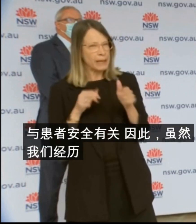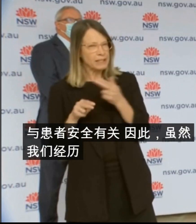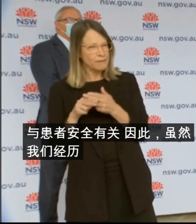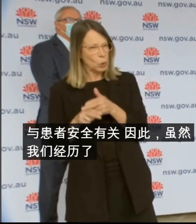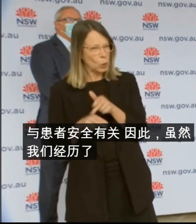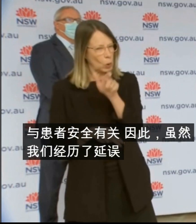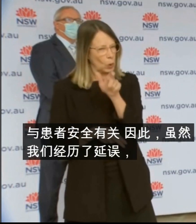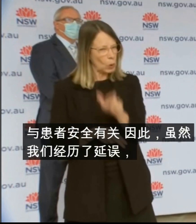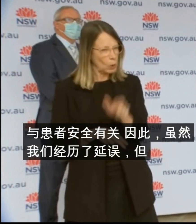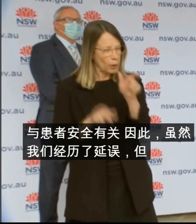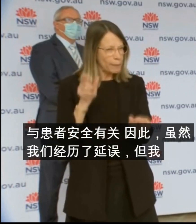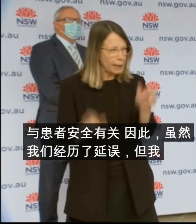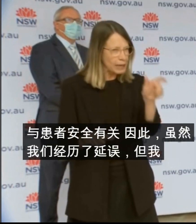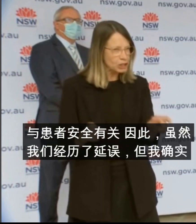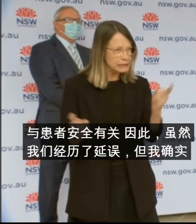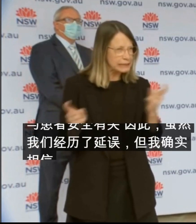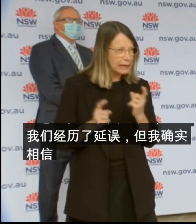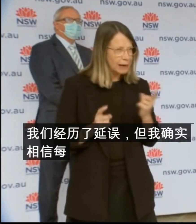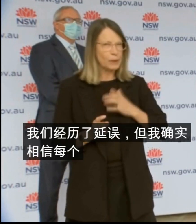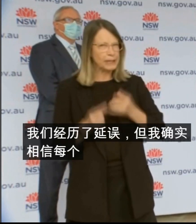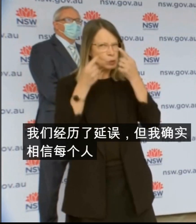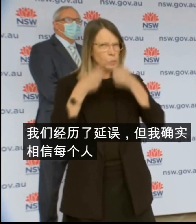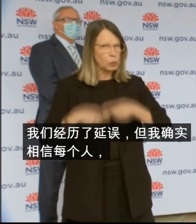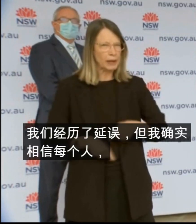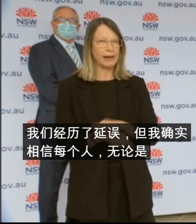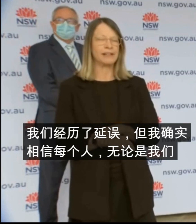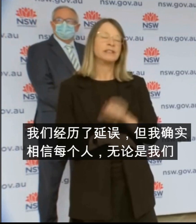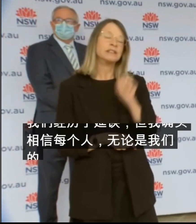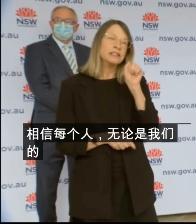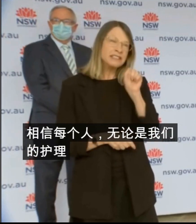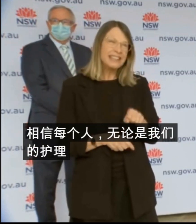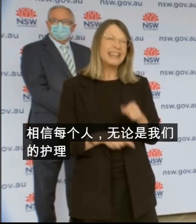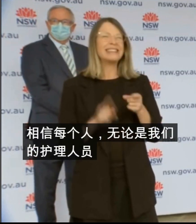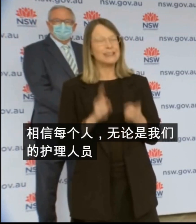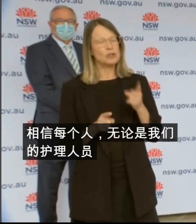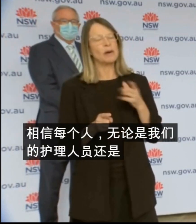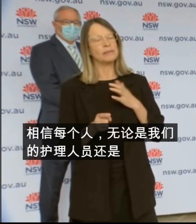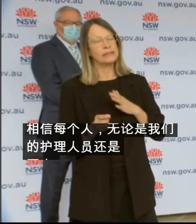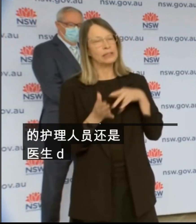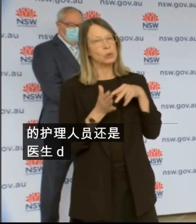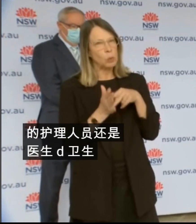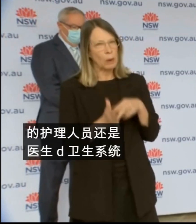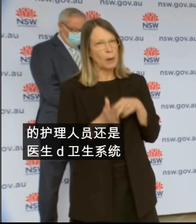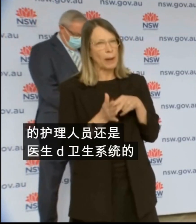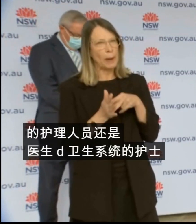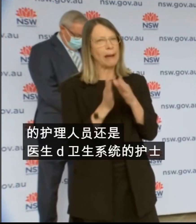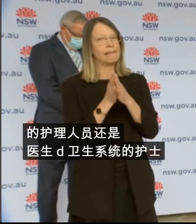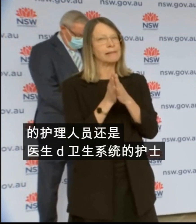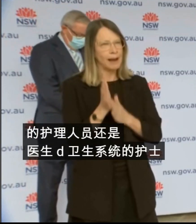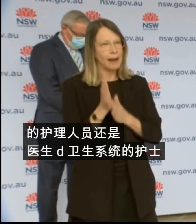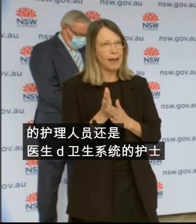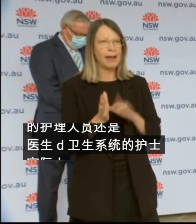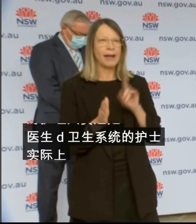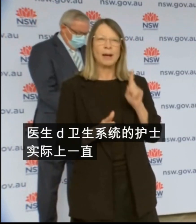while we have experienced delays, I do believe that every person, whether it be our paramedics or whether it be the doctors and nurses of the health